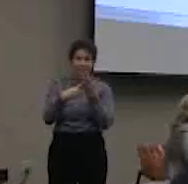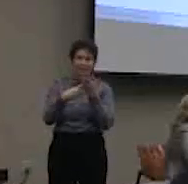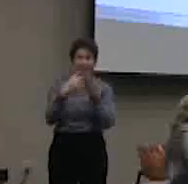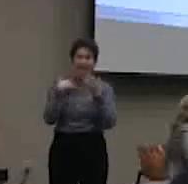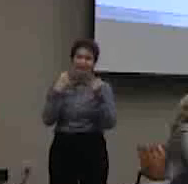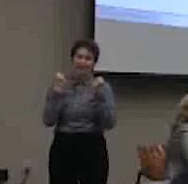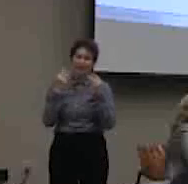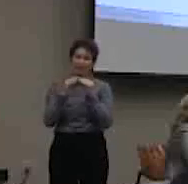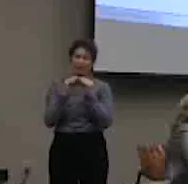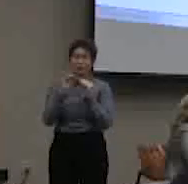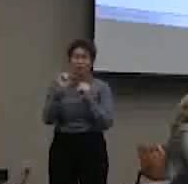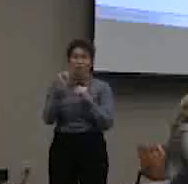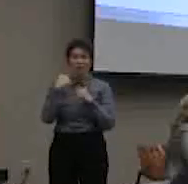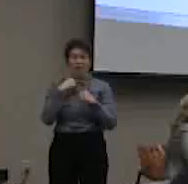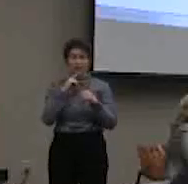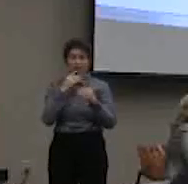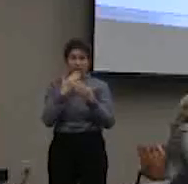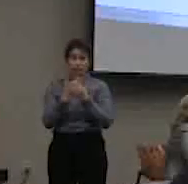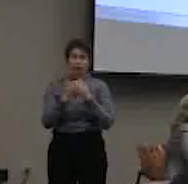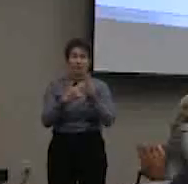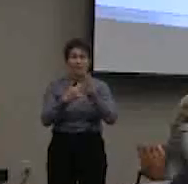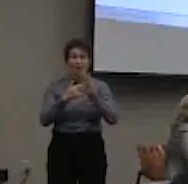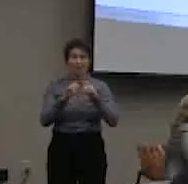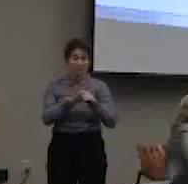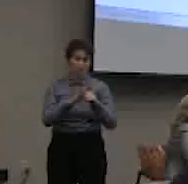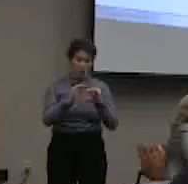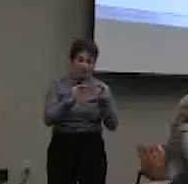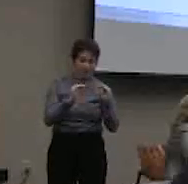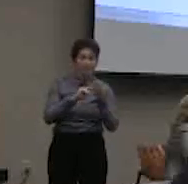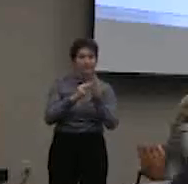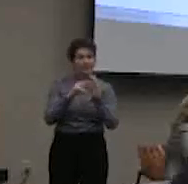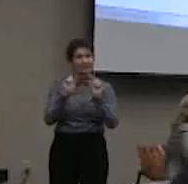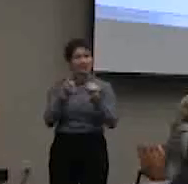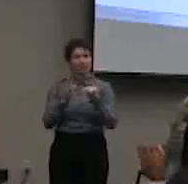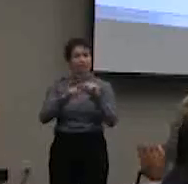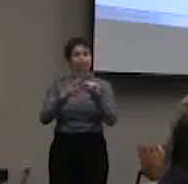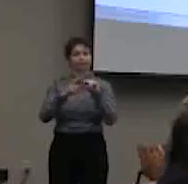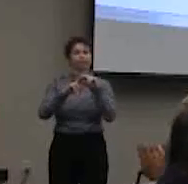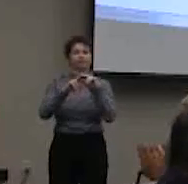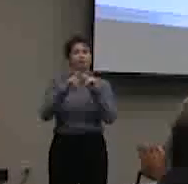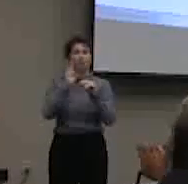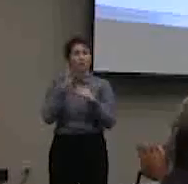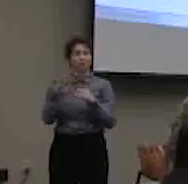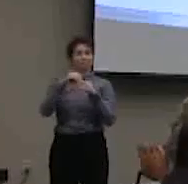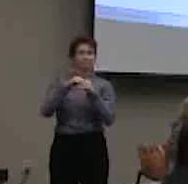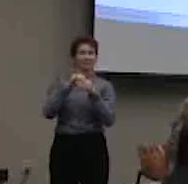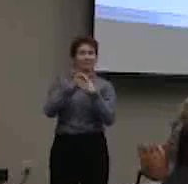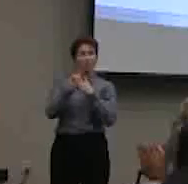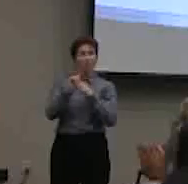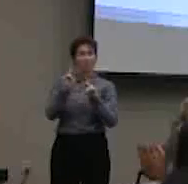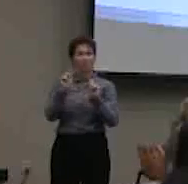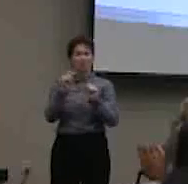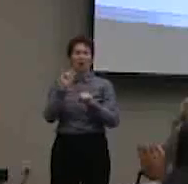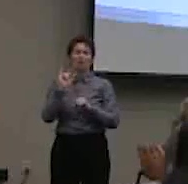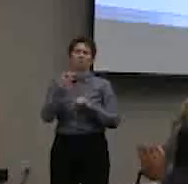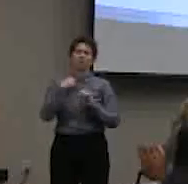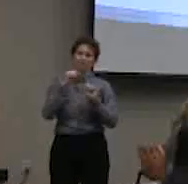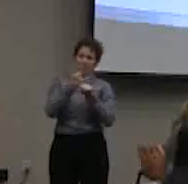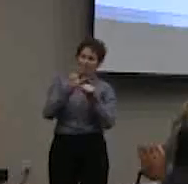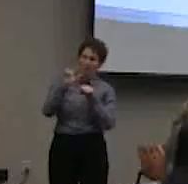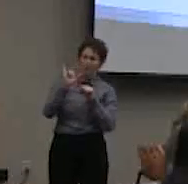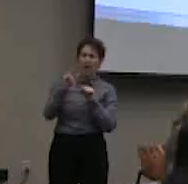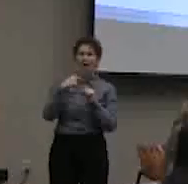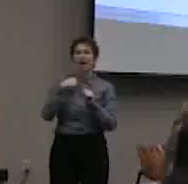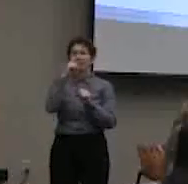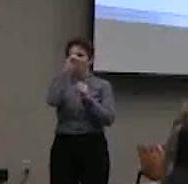strong model at the local level, we'll start getting the philanthropic dollars involved. We'll have people who say, I can invest in that, I believe in that, I see where it's going, I know the